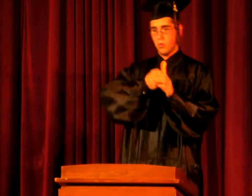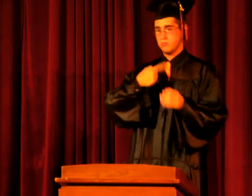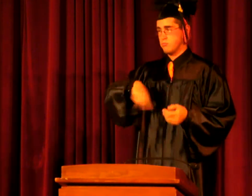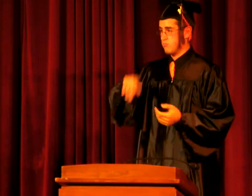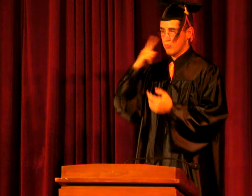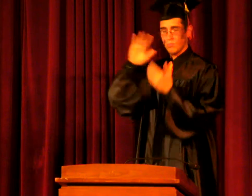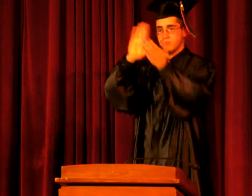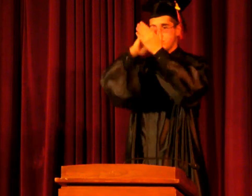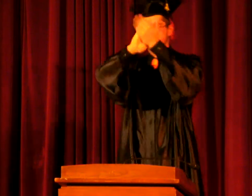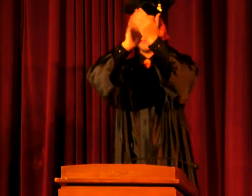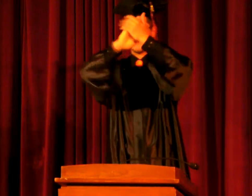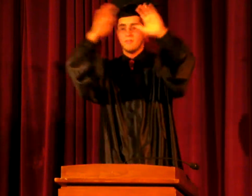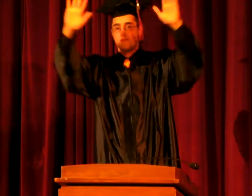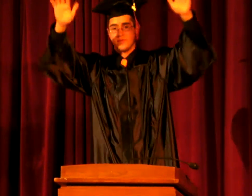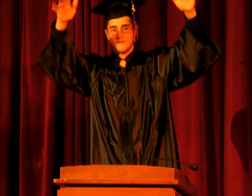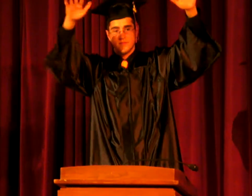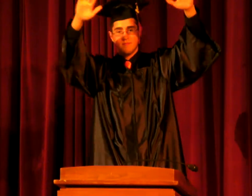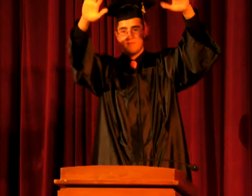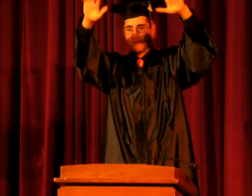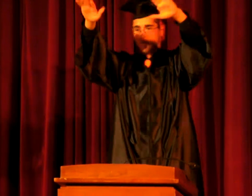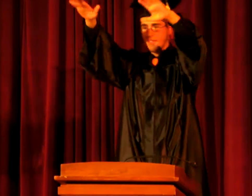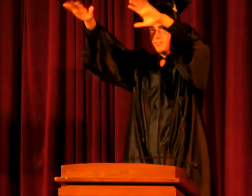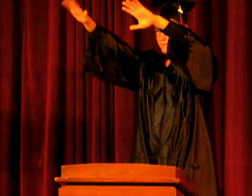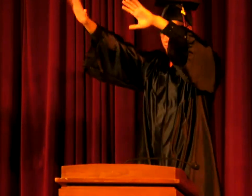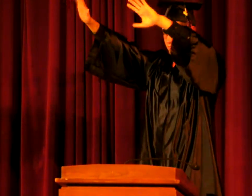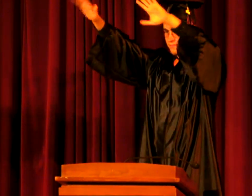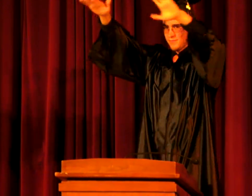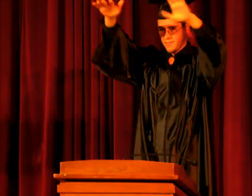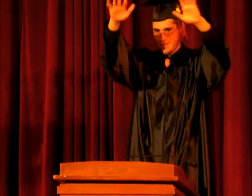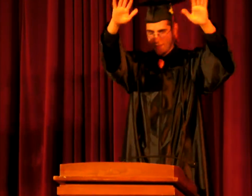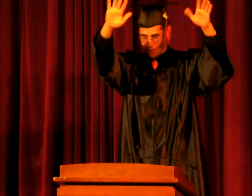succeed. Please join me in a round of applause for our parents.